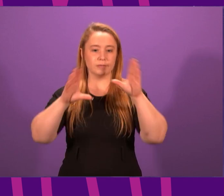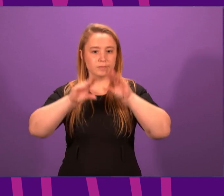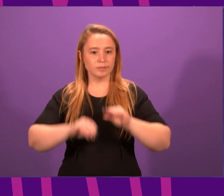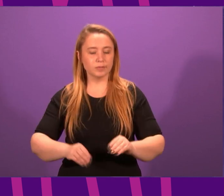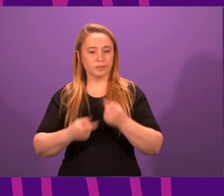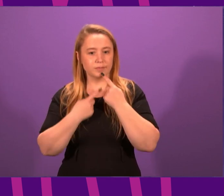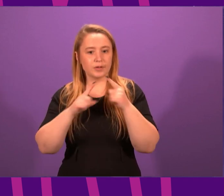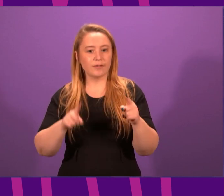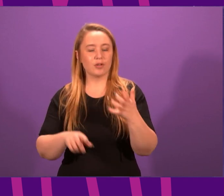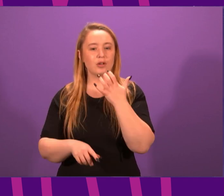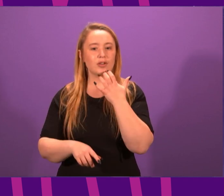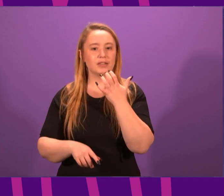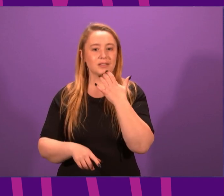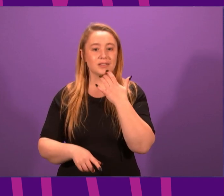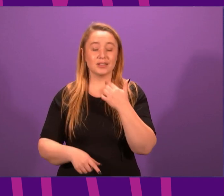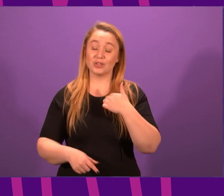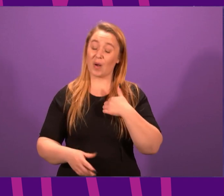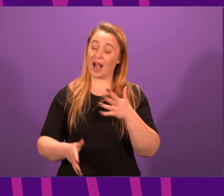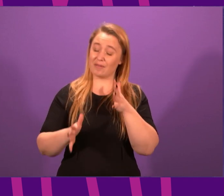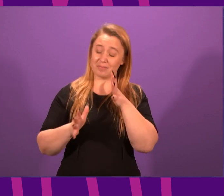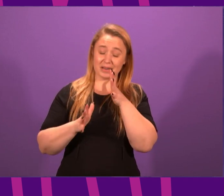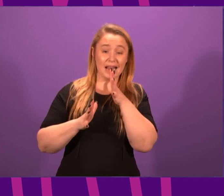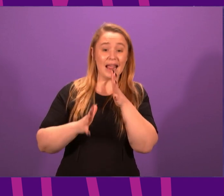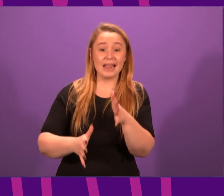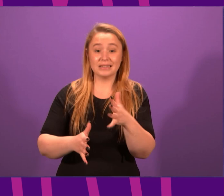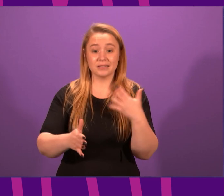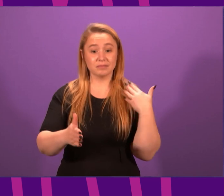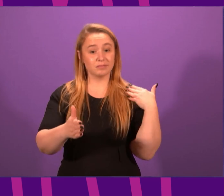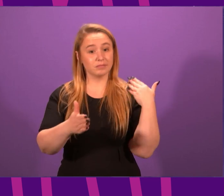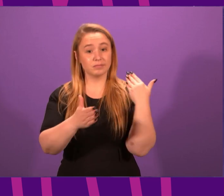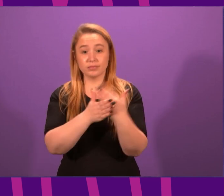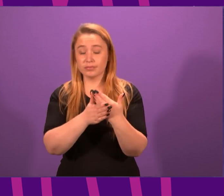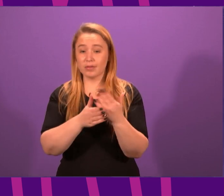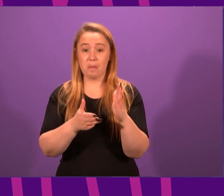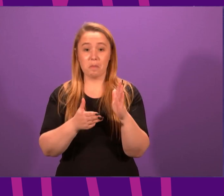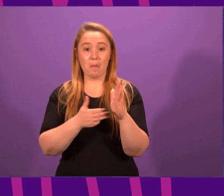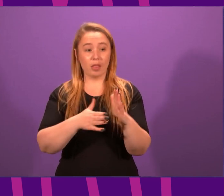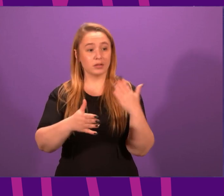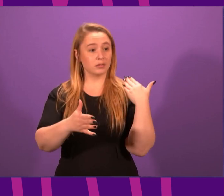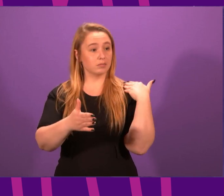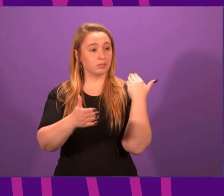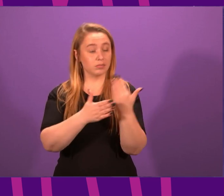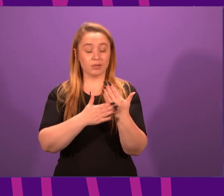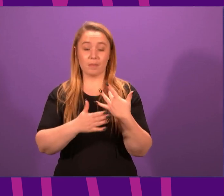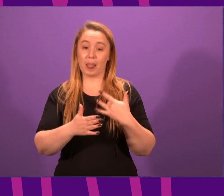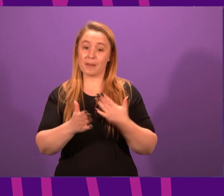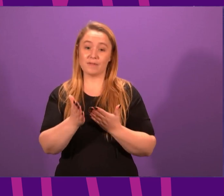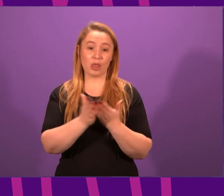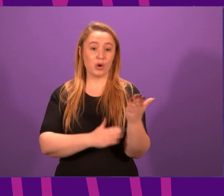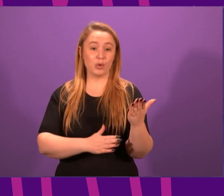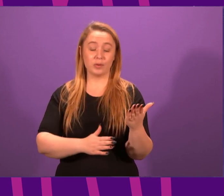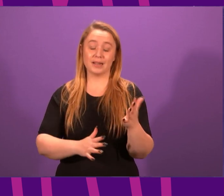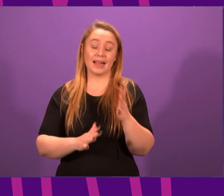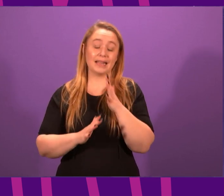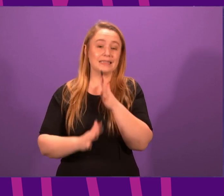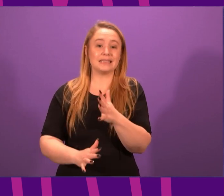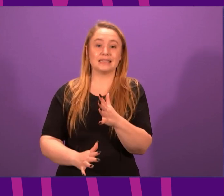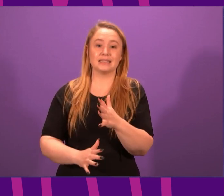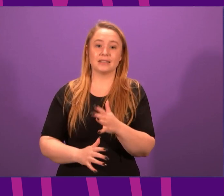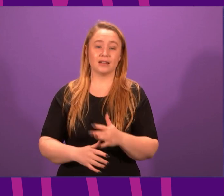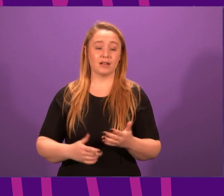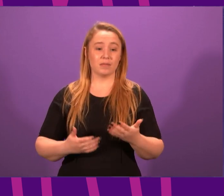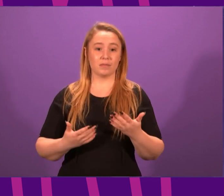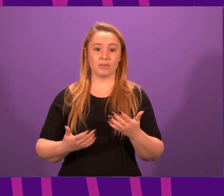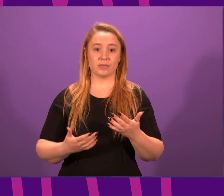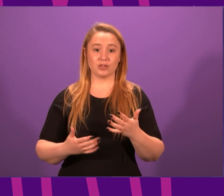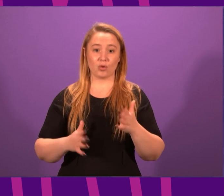I hate what we've all been living through these last months. Just the basic